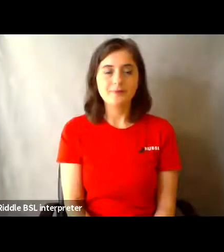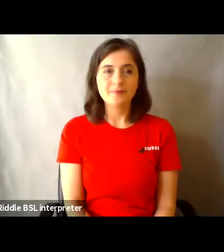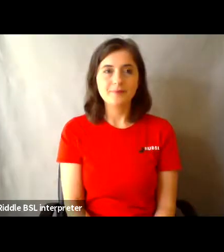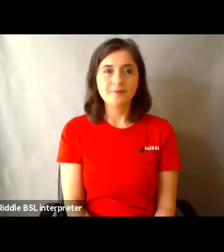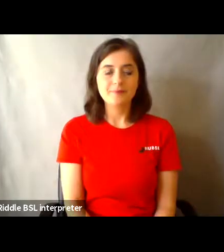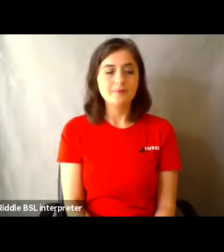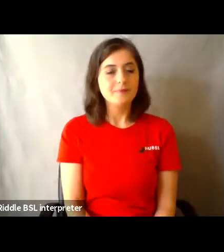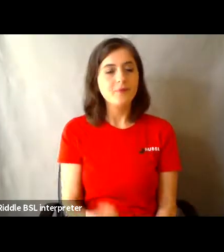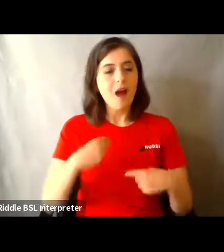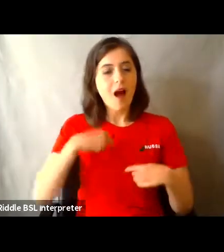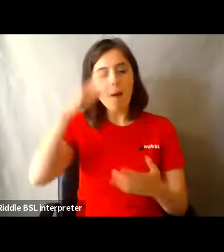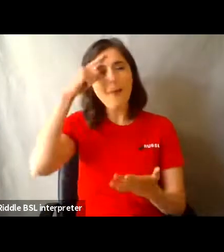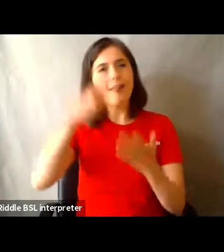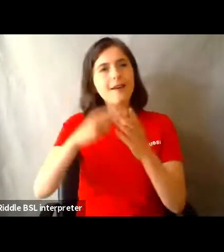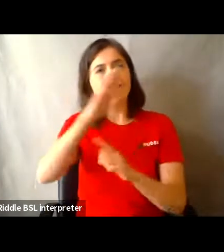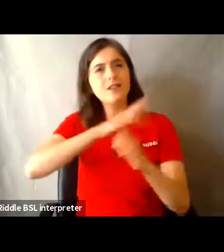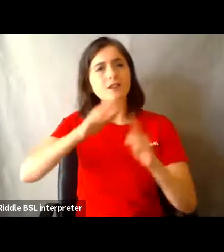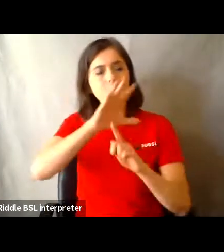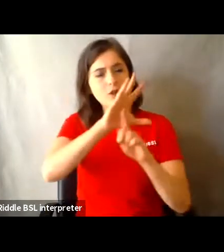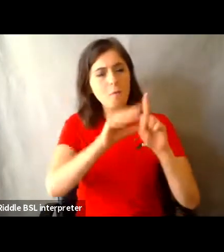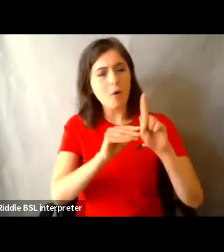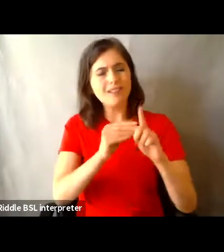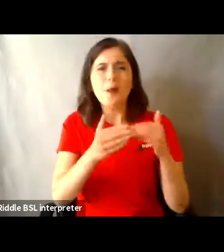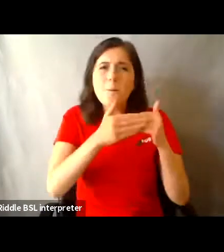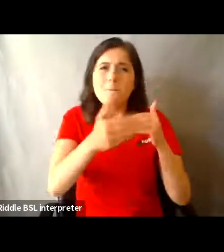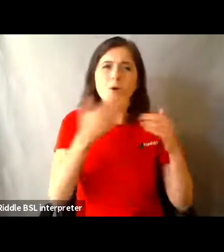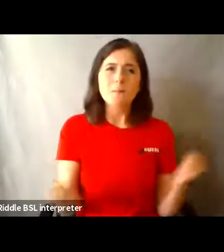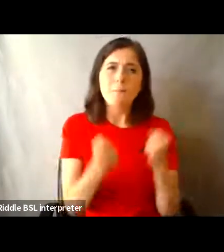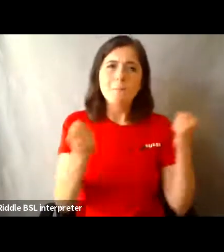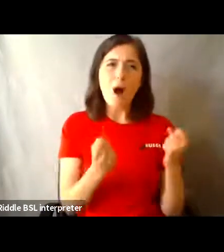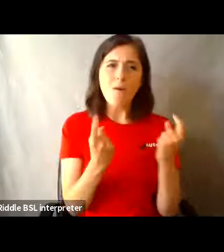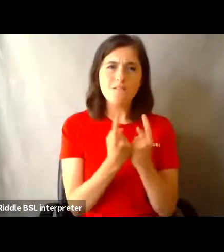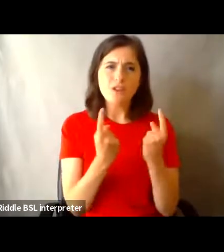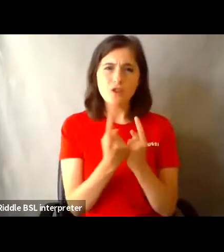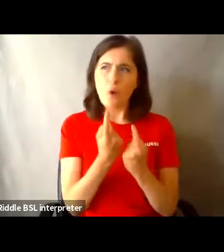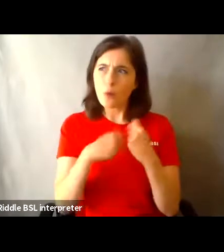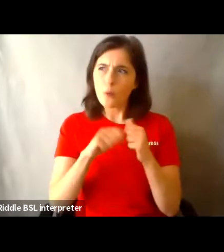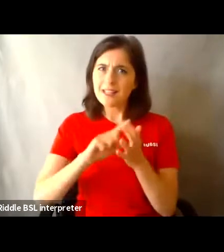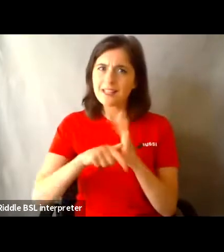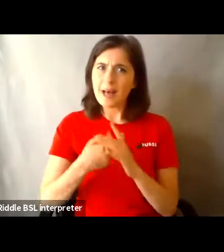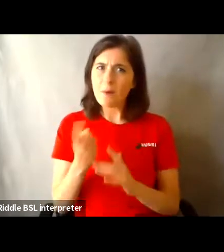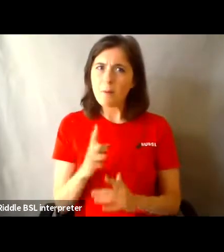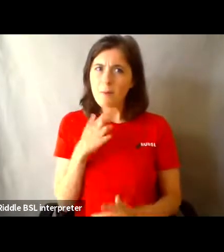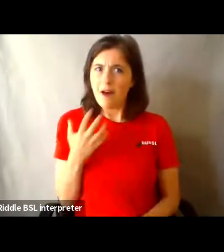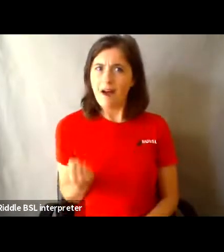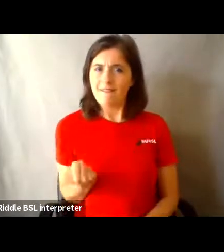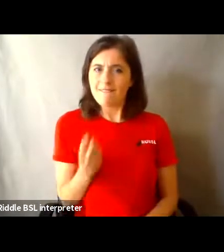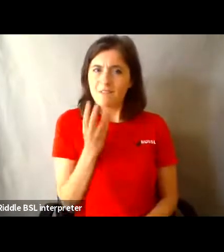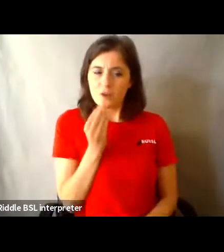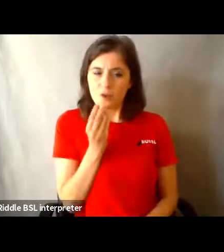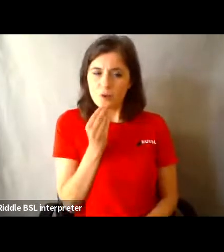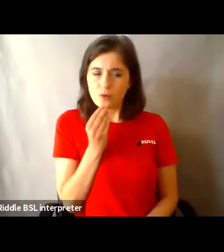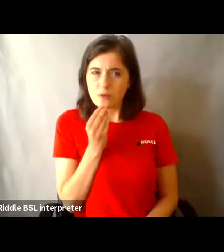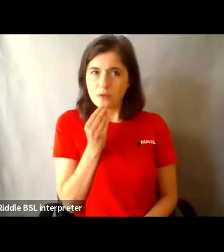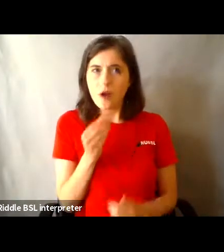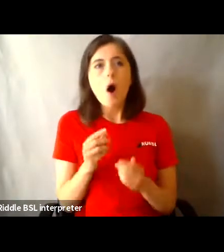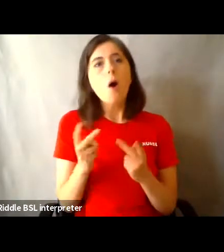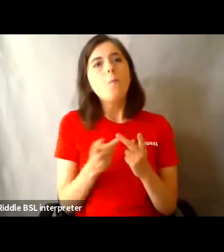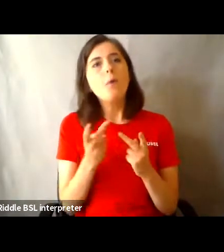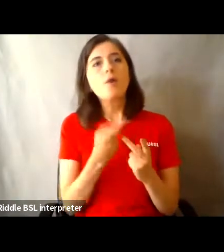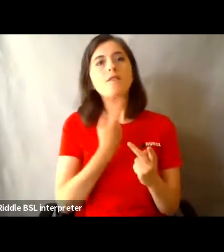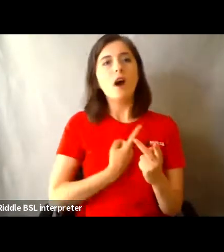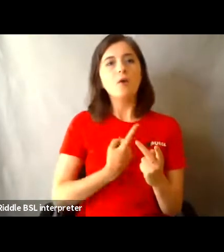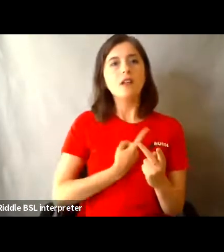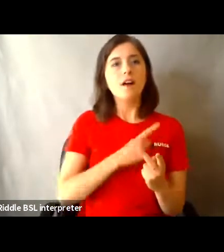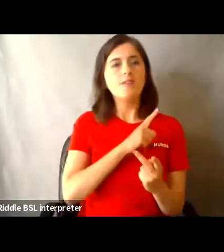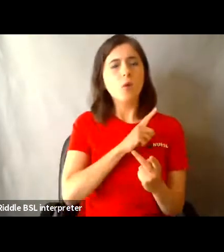I believe the social model is the most powerful tool that we disabled people have in our arsenal, both for ourselves, because it makes